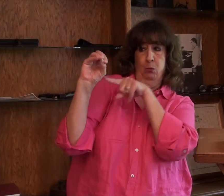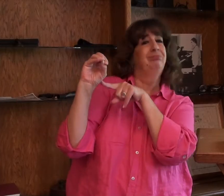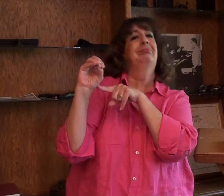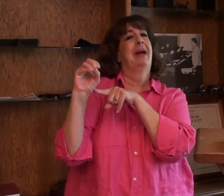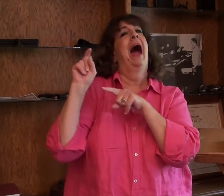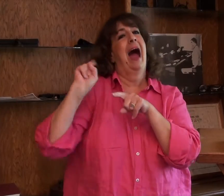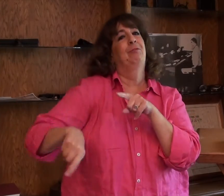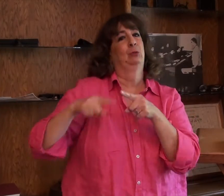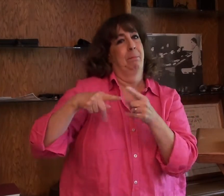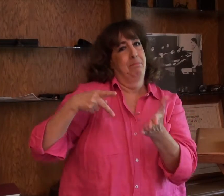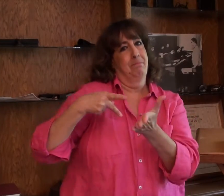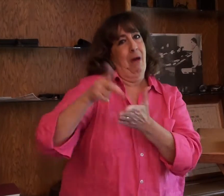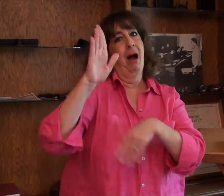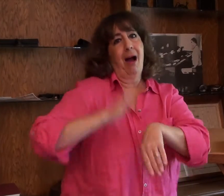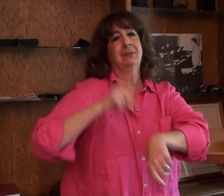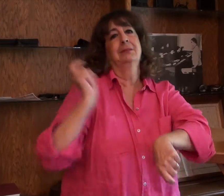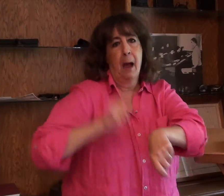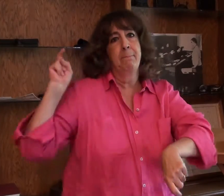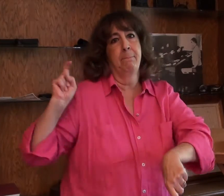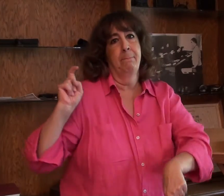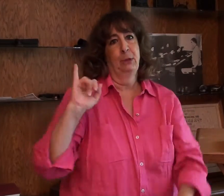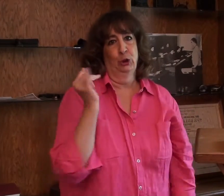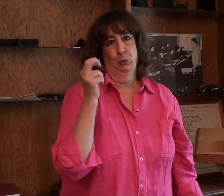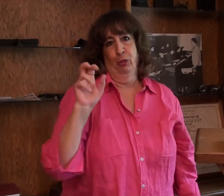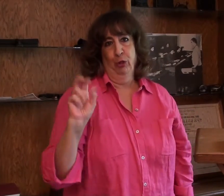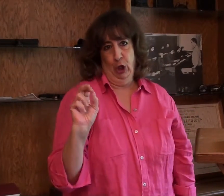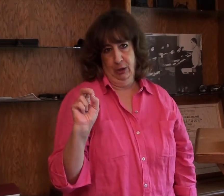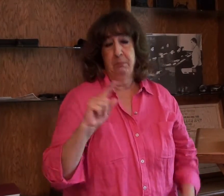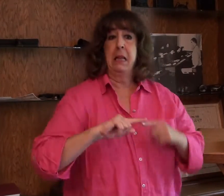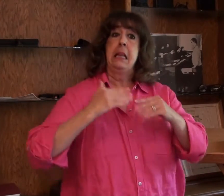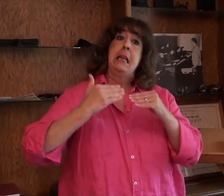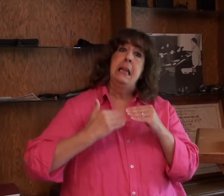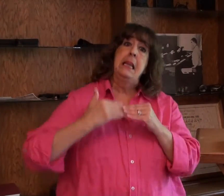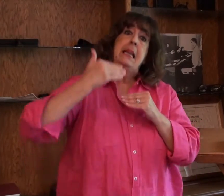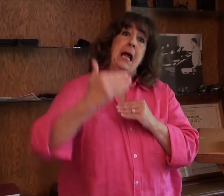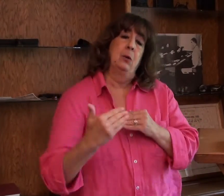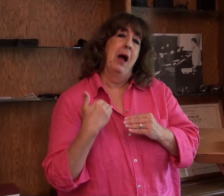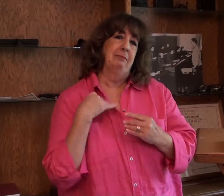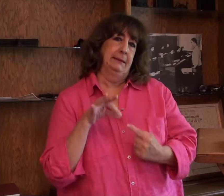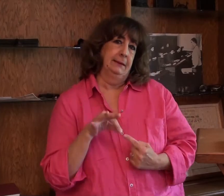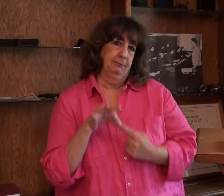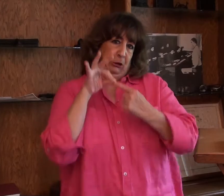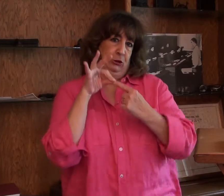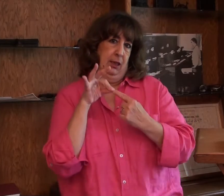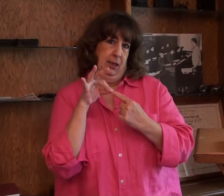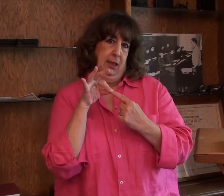you can buy it at any time. If you want the combo ticket for the price of $200, you need to do